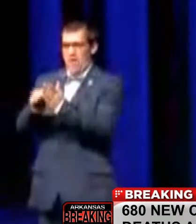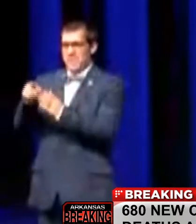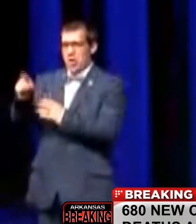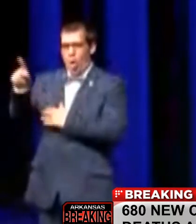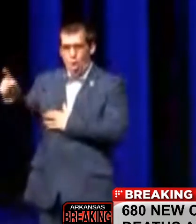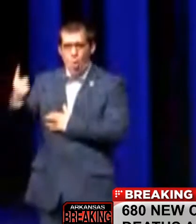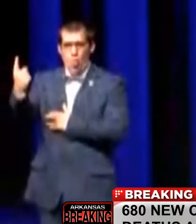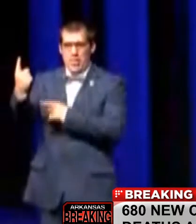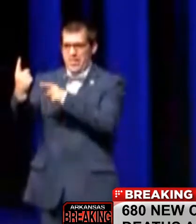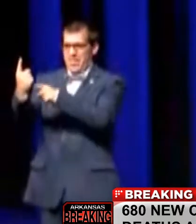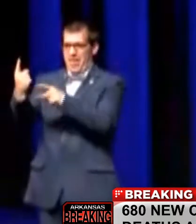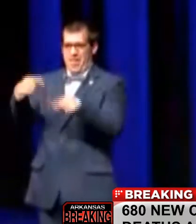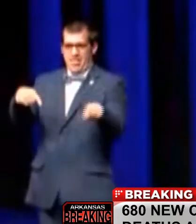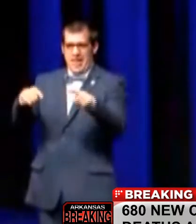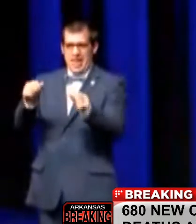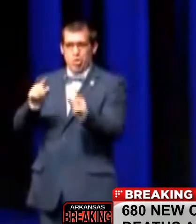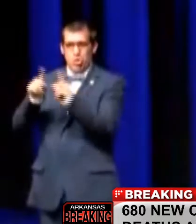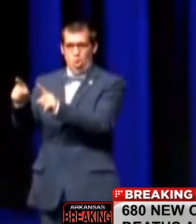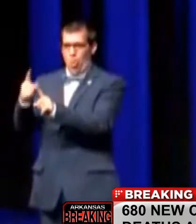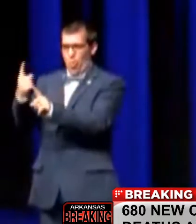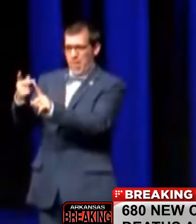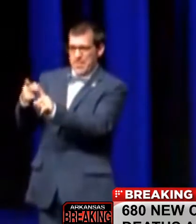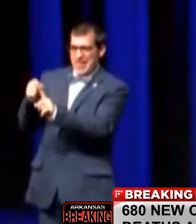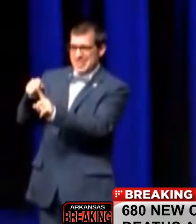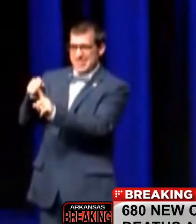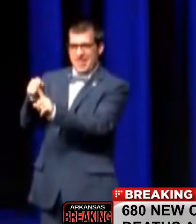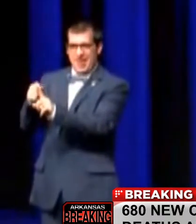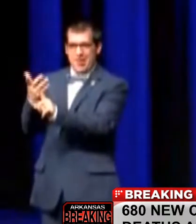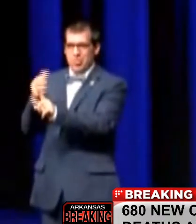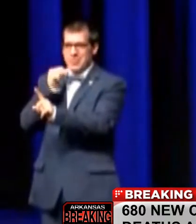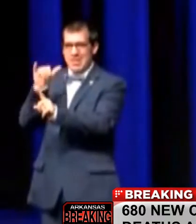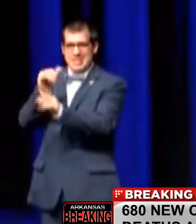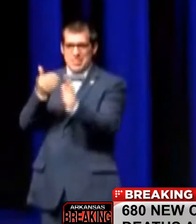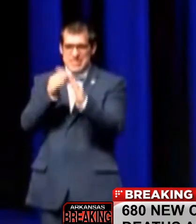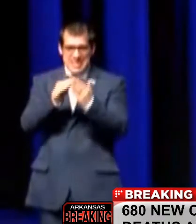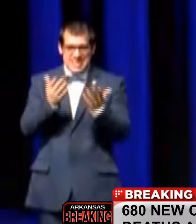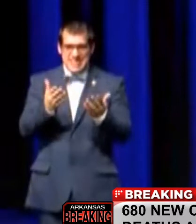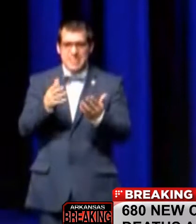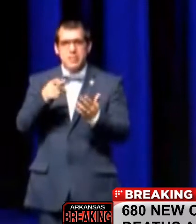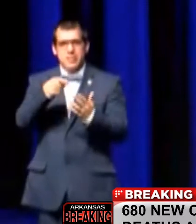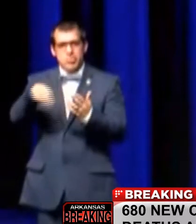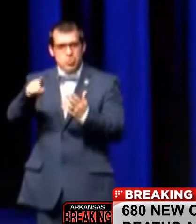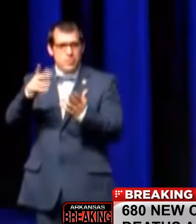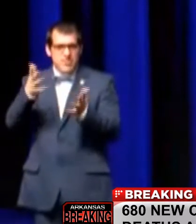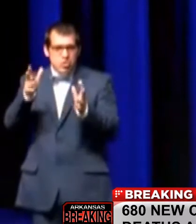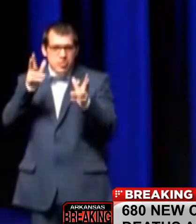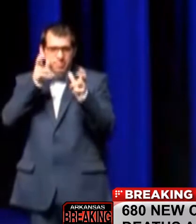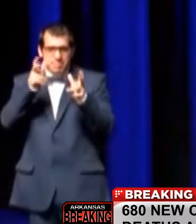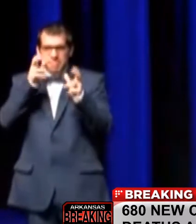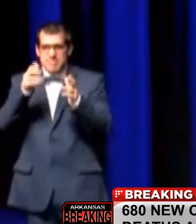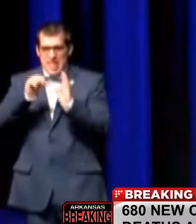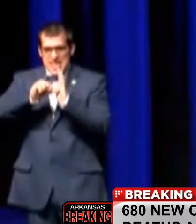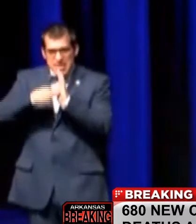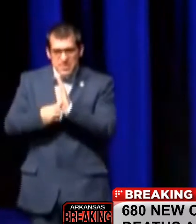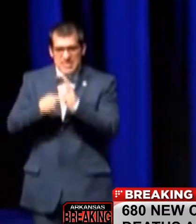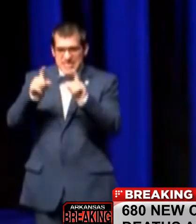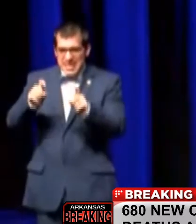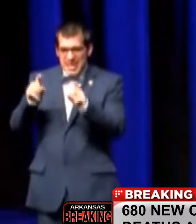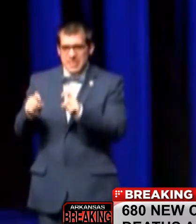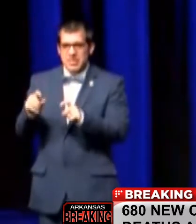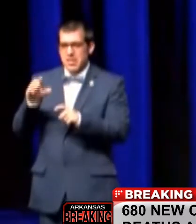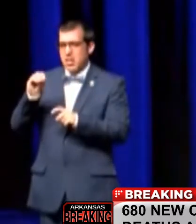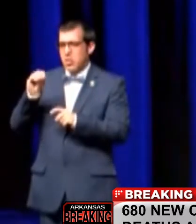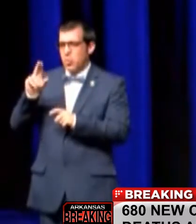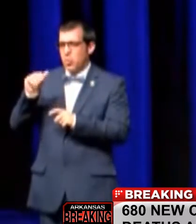have to go to. You also have heard the emphasis on testing, and we embraced that at Ouachita Medical Center.